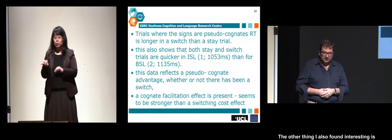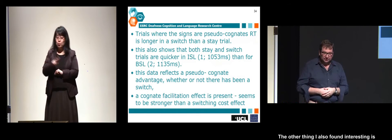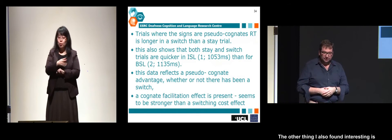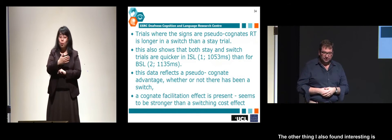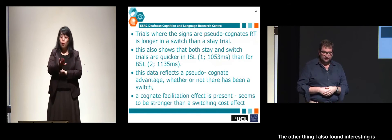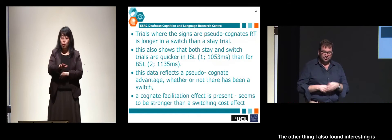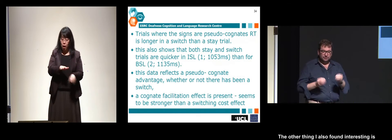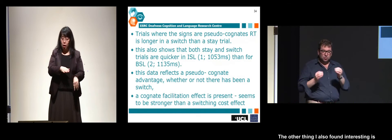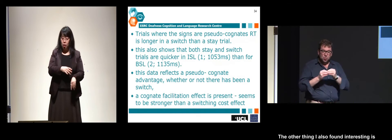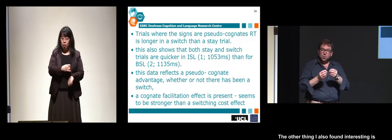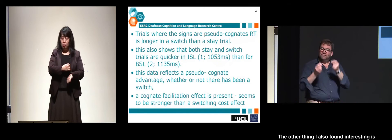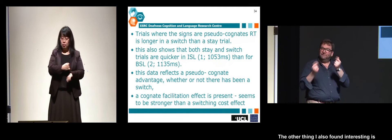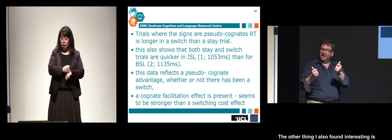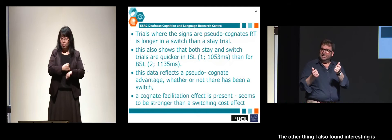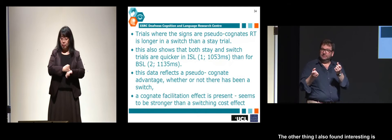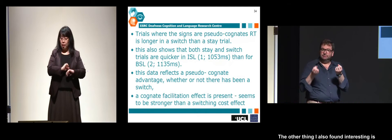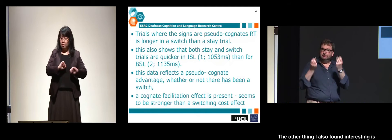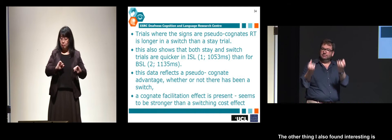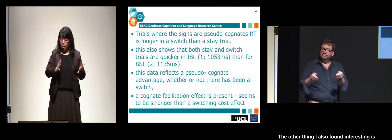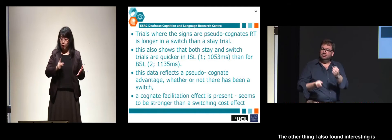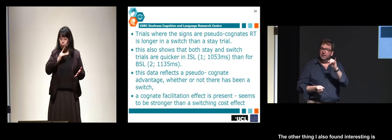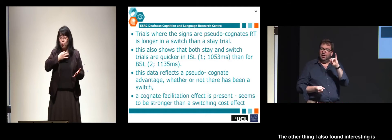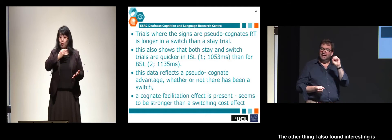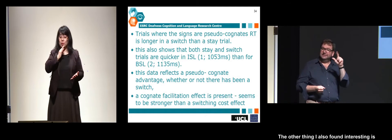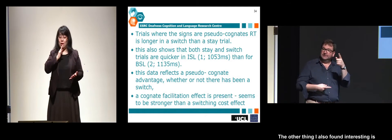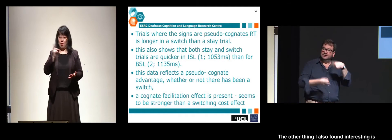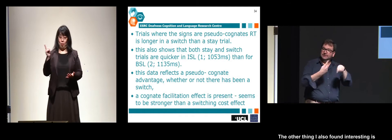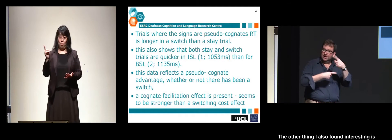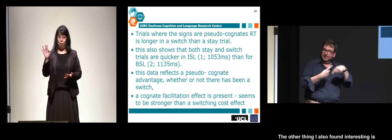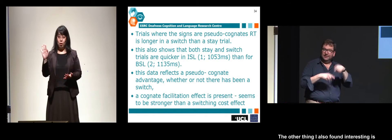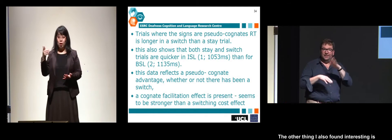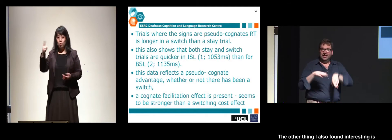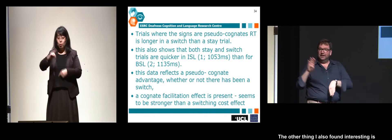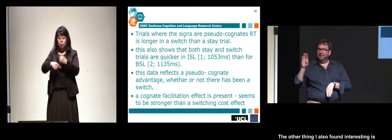The other thing I also found interesting